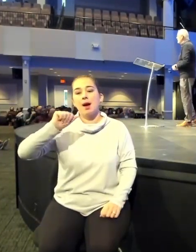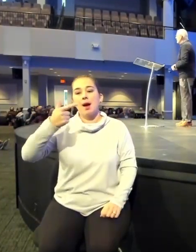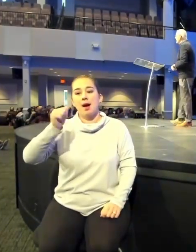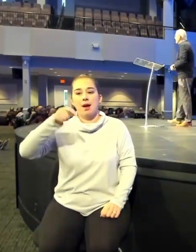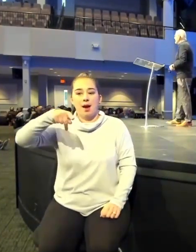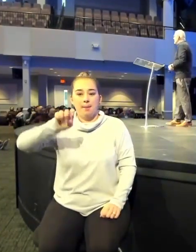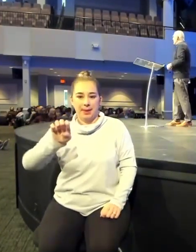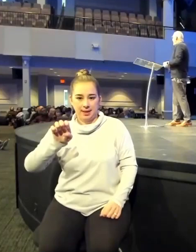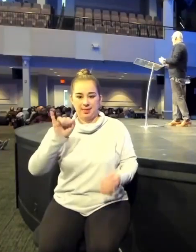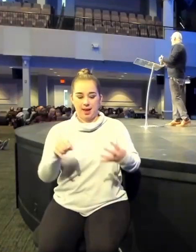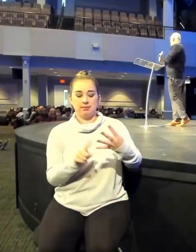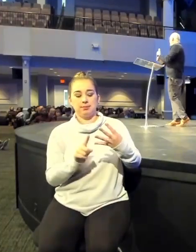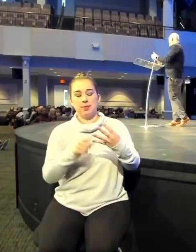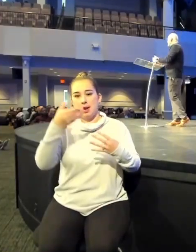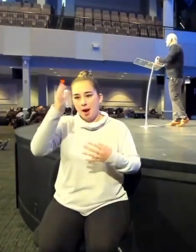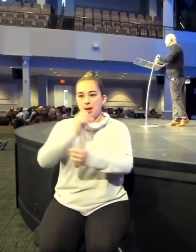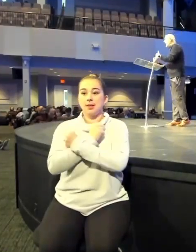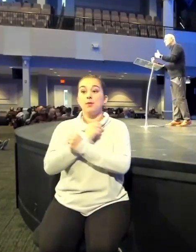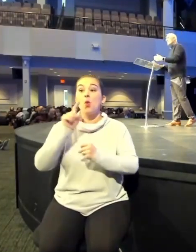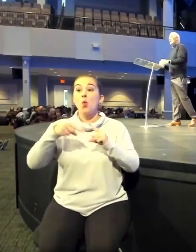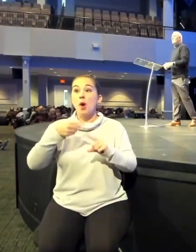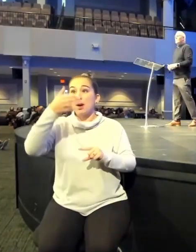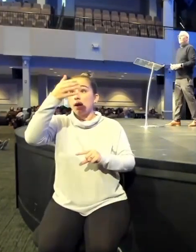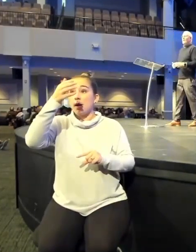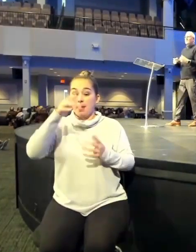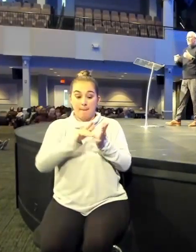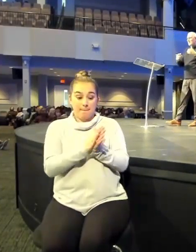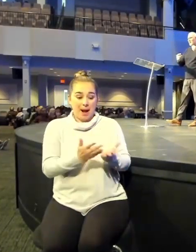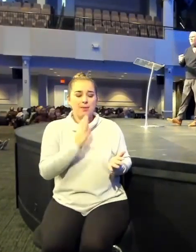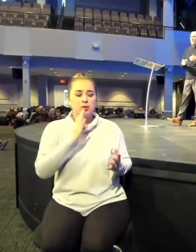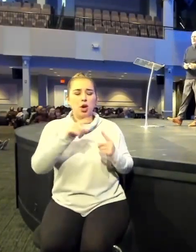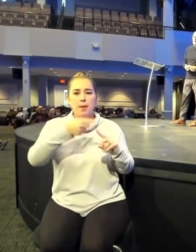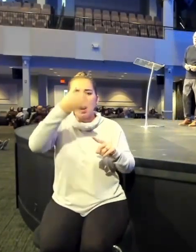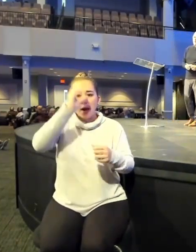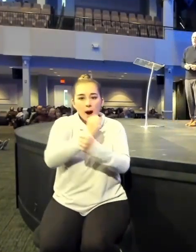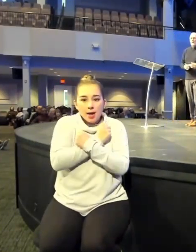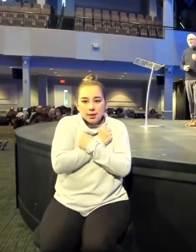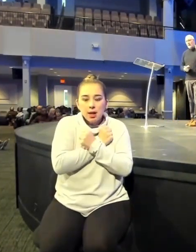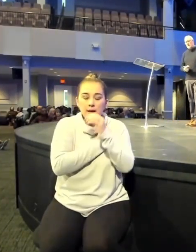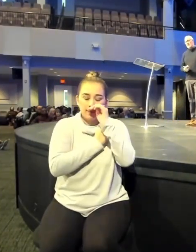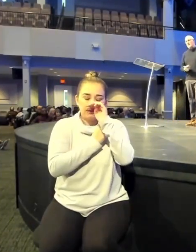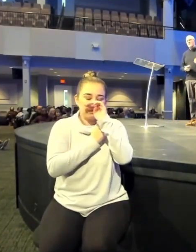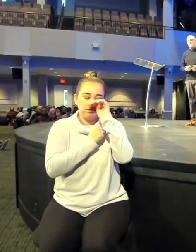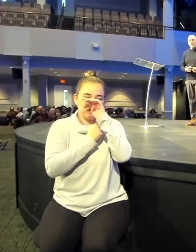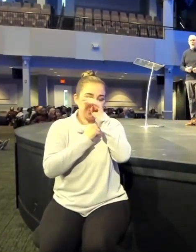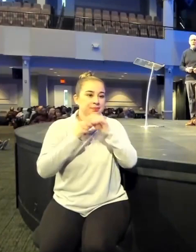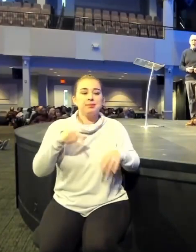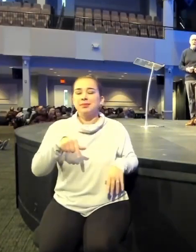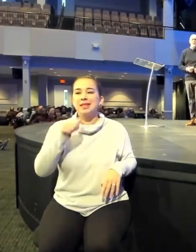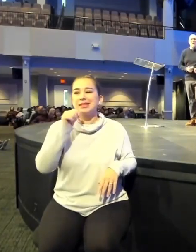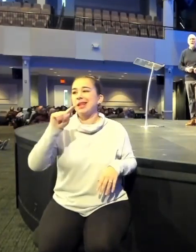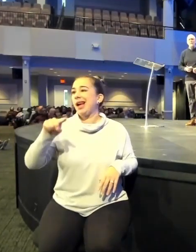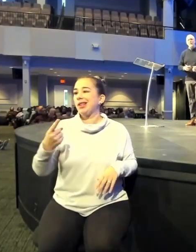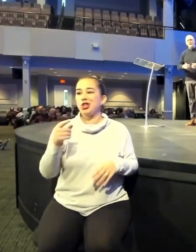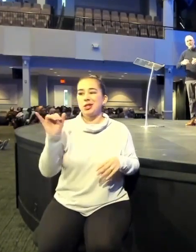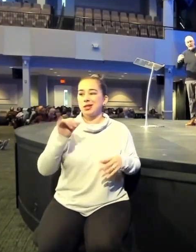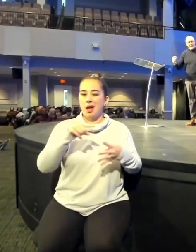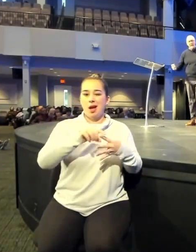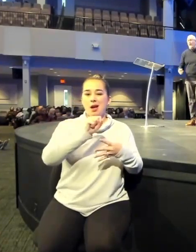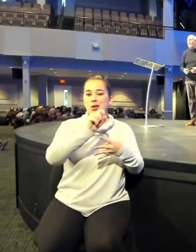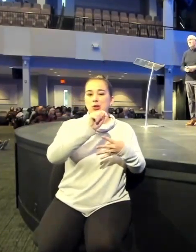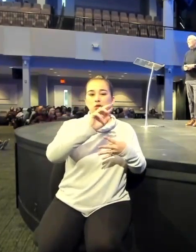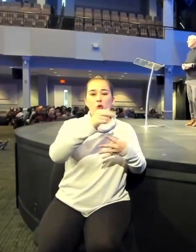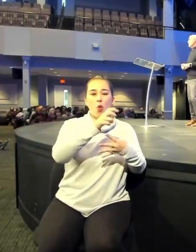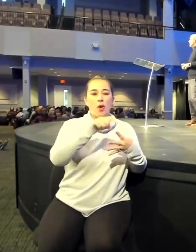Agape. So when the Bible refers to God's love and refers to us loving one another, it's not just a storge kind of love,